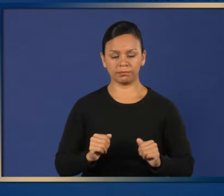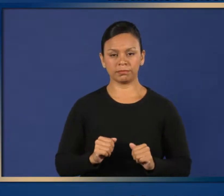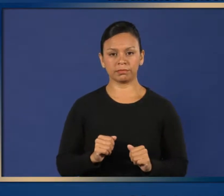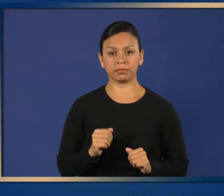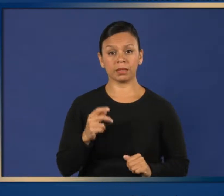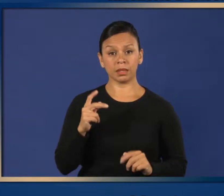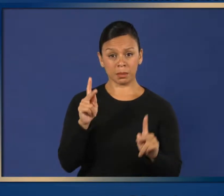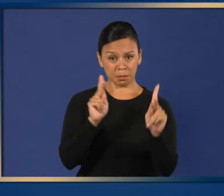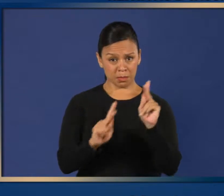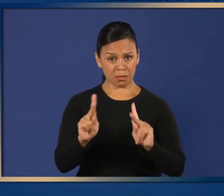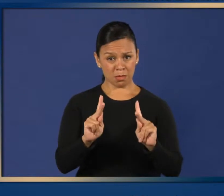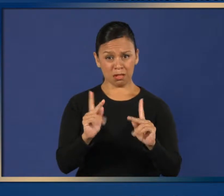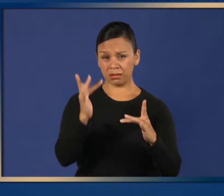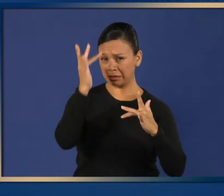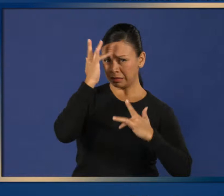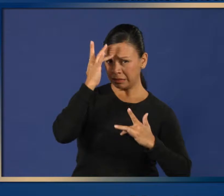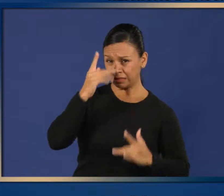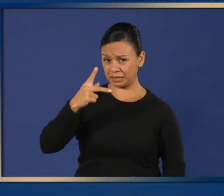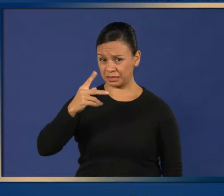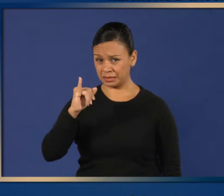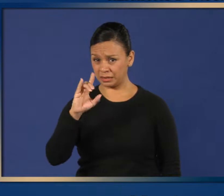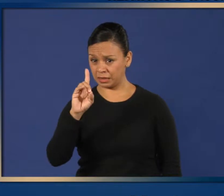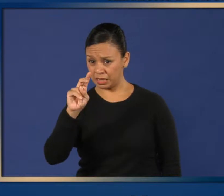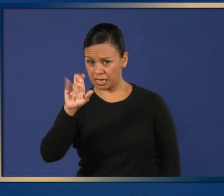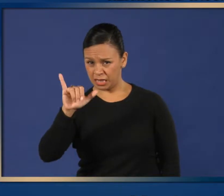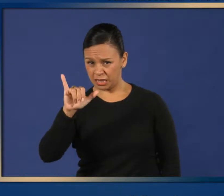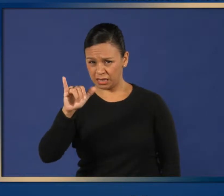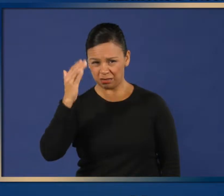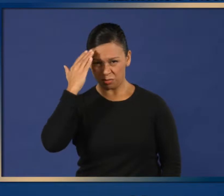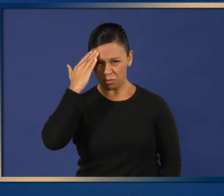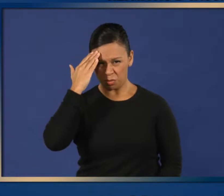kidney dialysis patients,